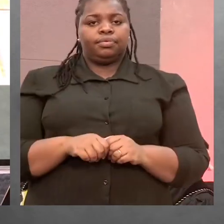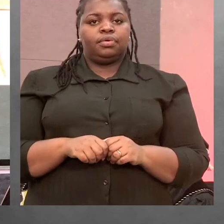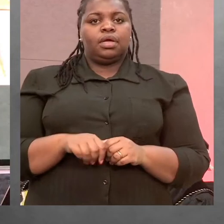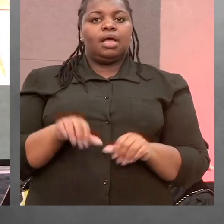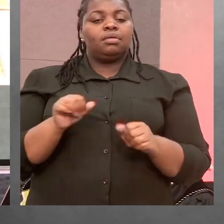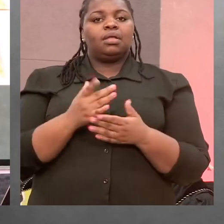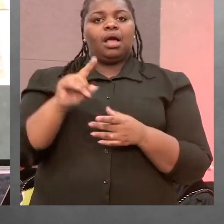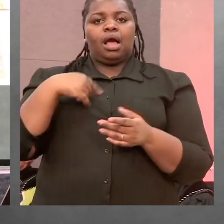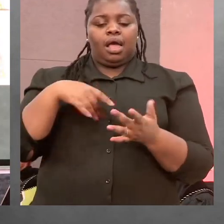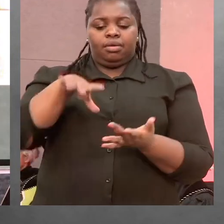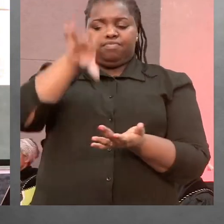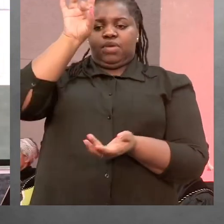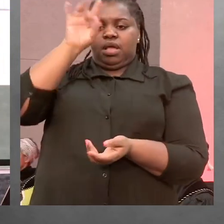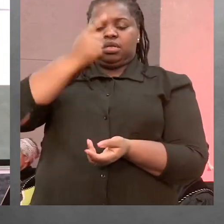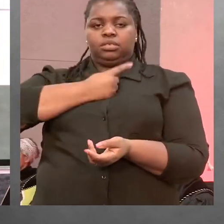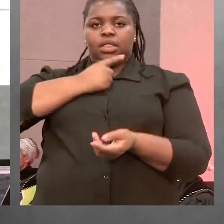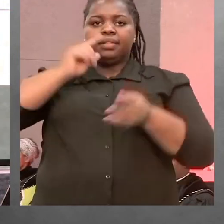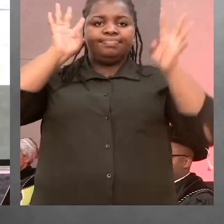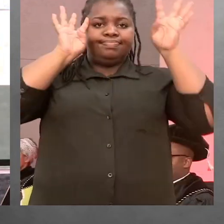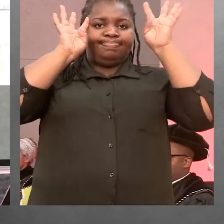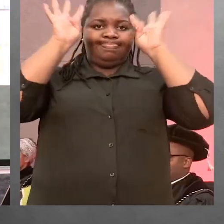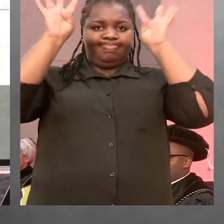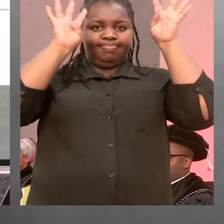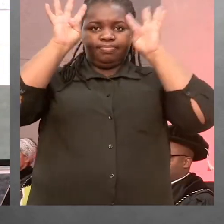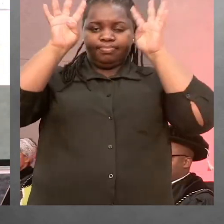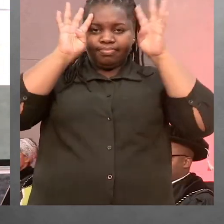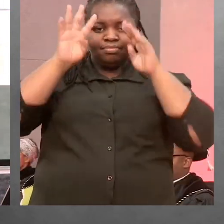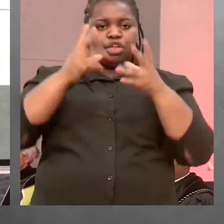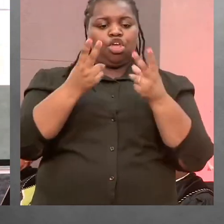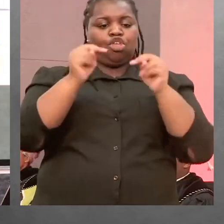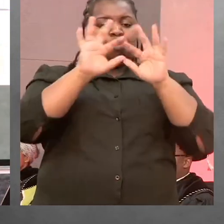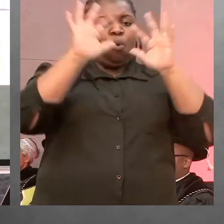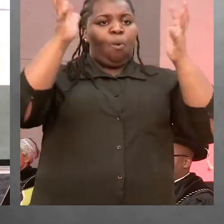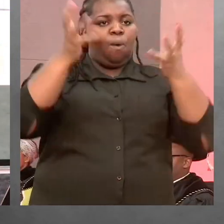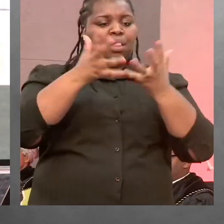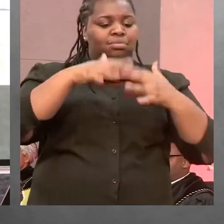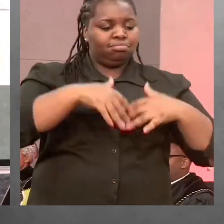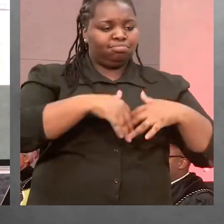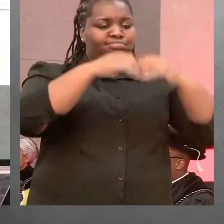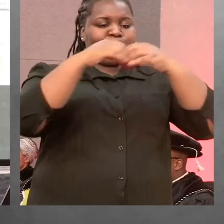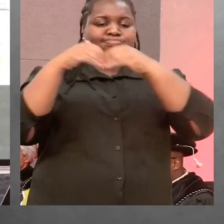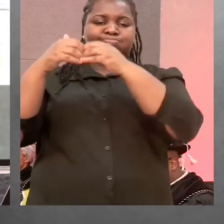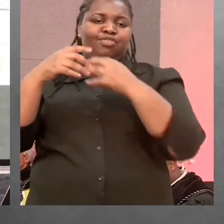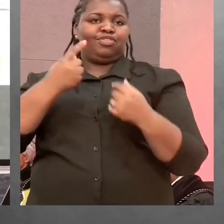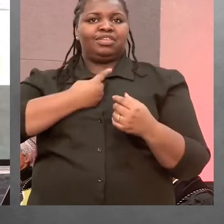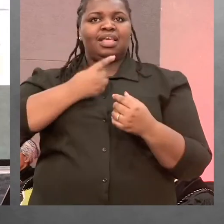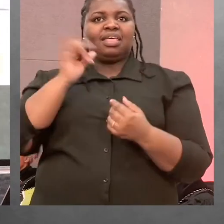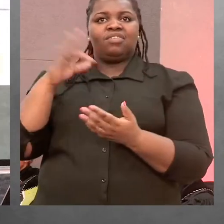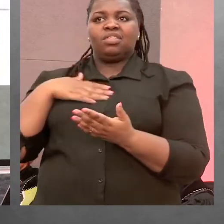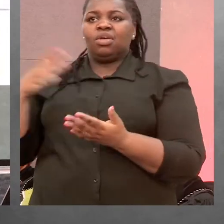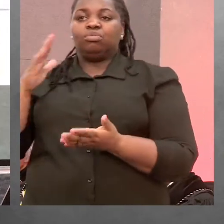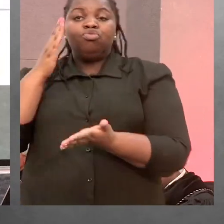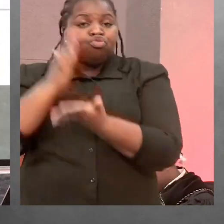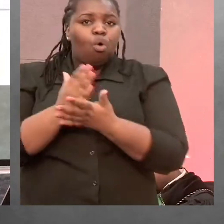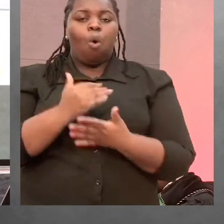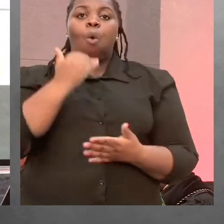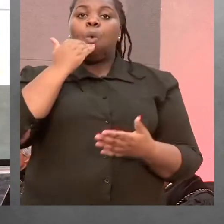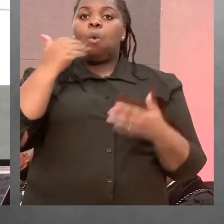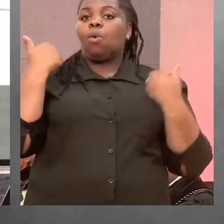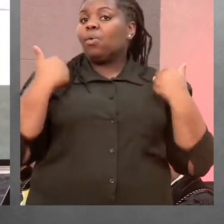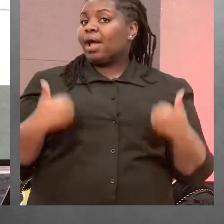And they cannot find their own creativity and create a new world for themselves without finding who they truly are.